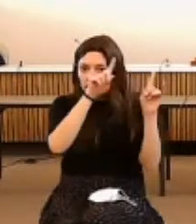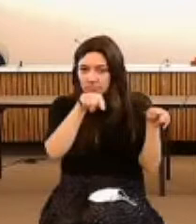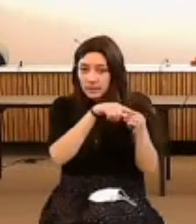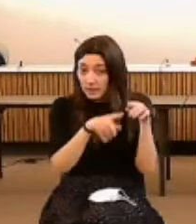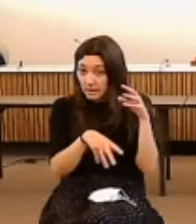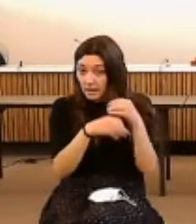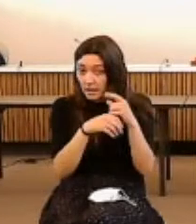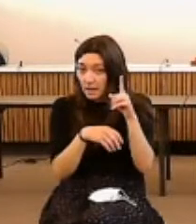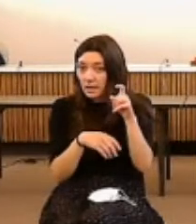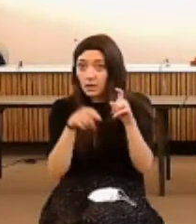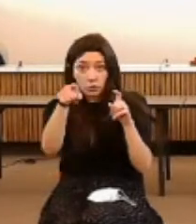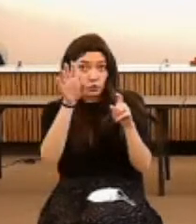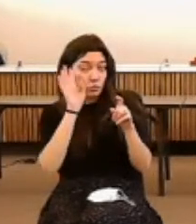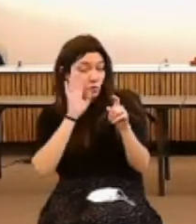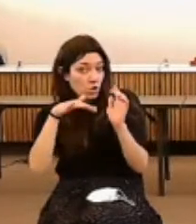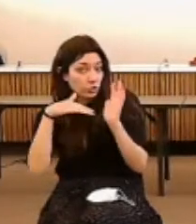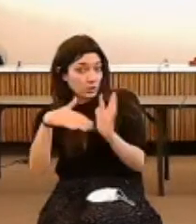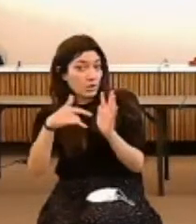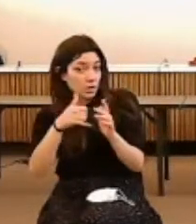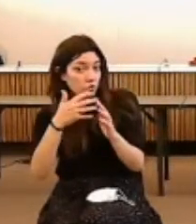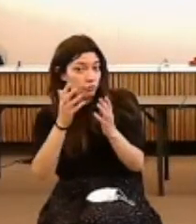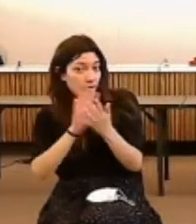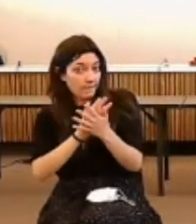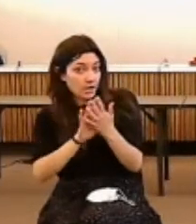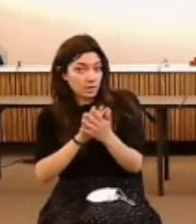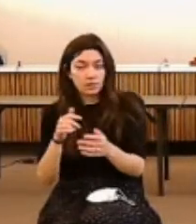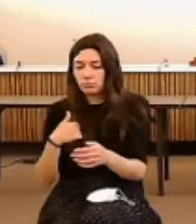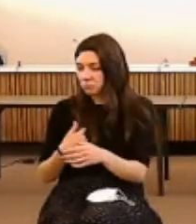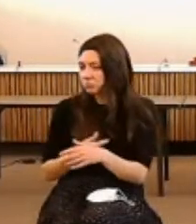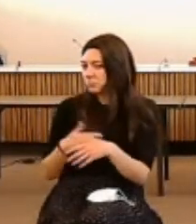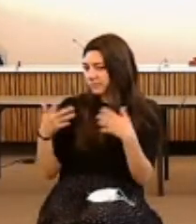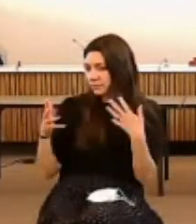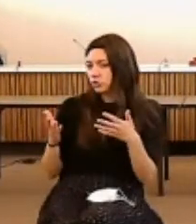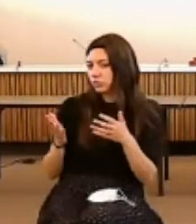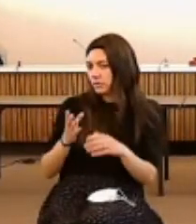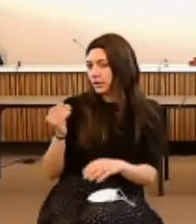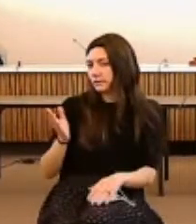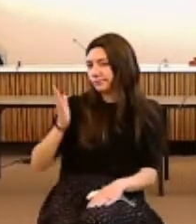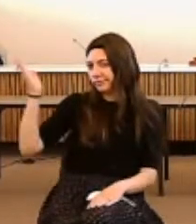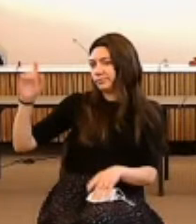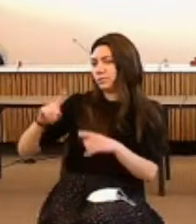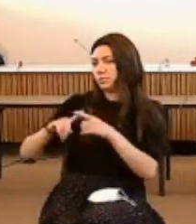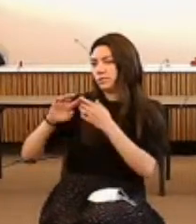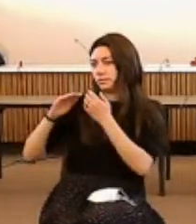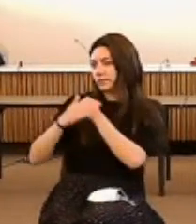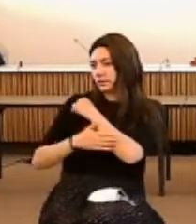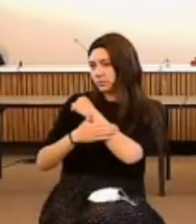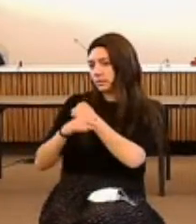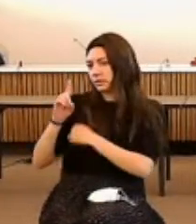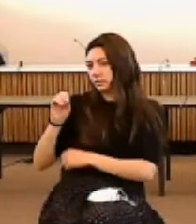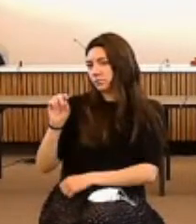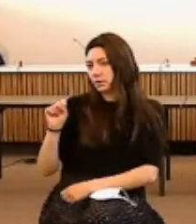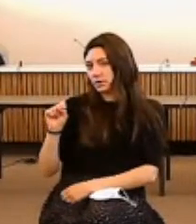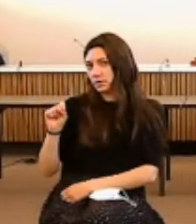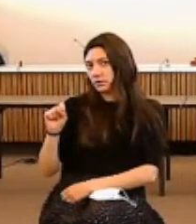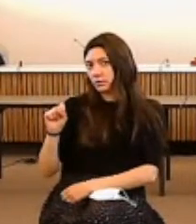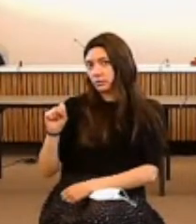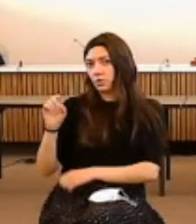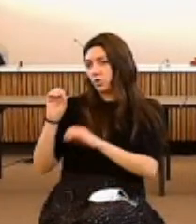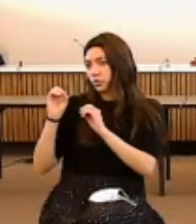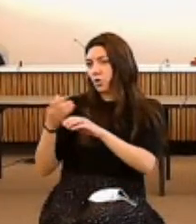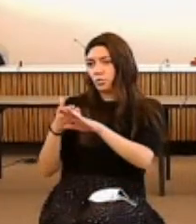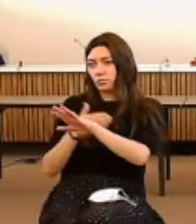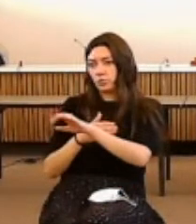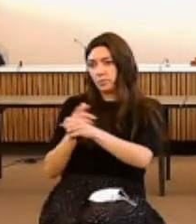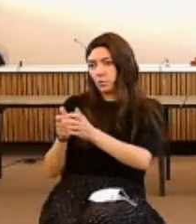doing a traffic study? One's already been done and submitted to the county DOT, and no improvements were required for any